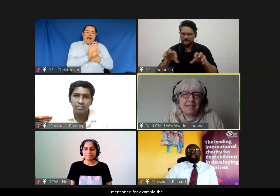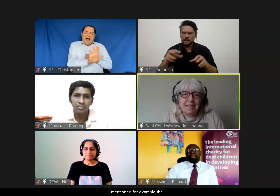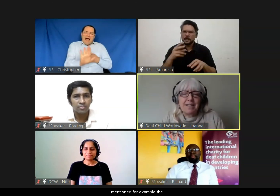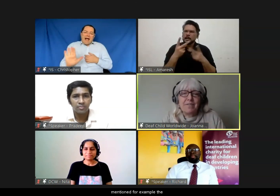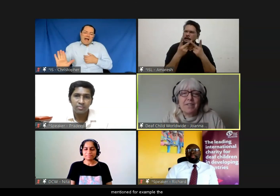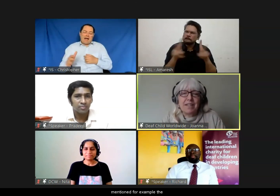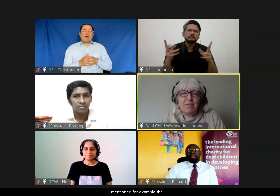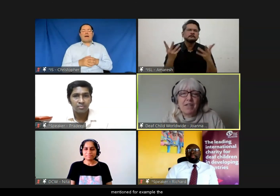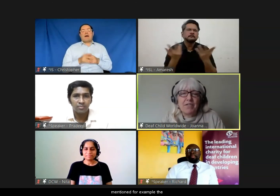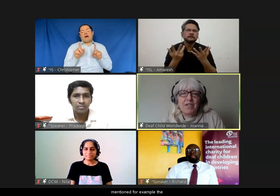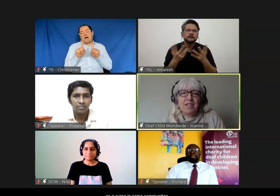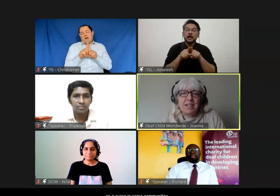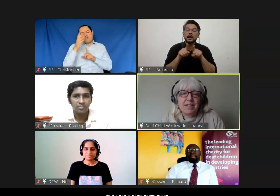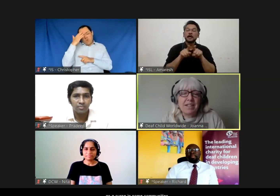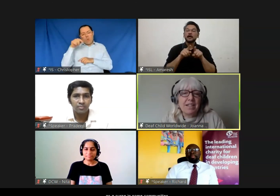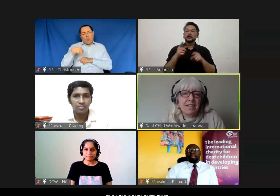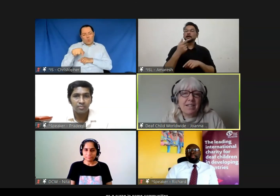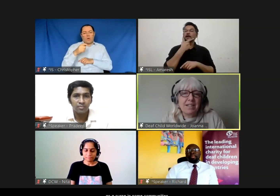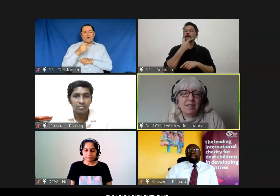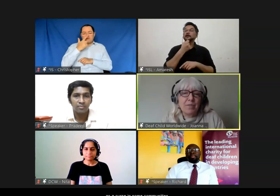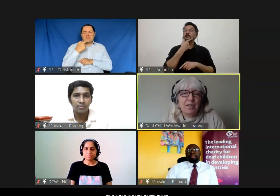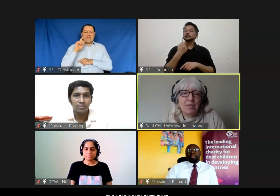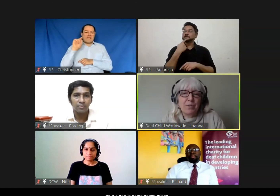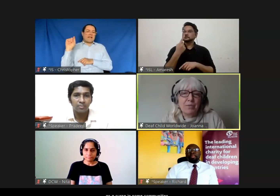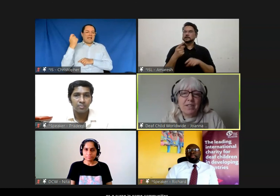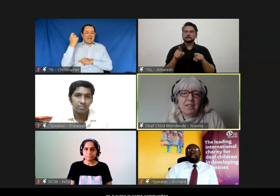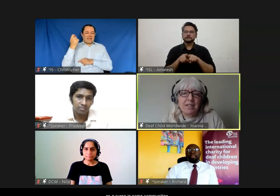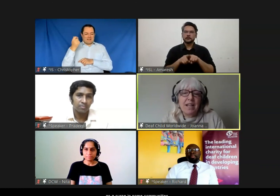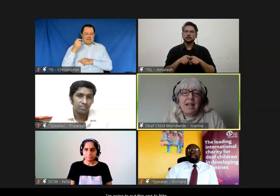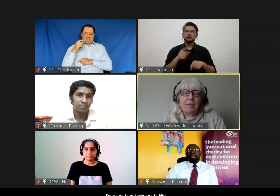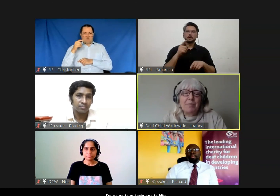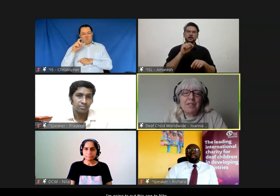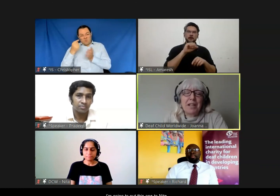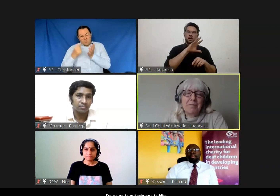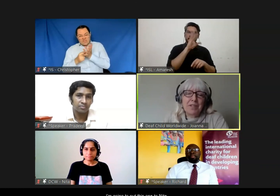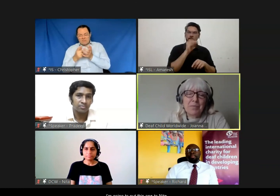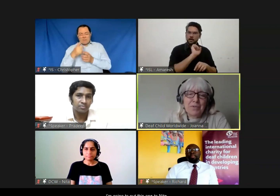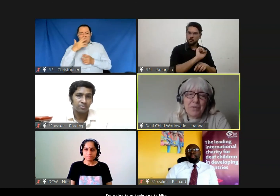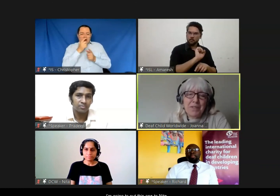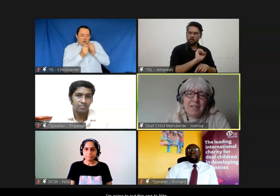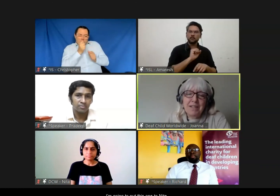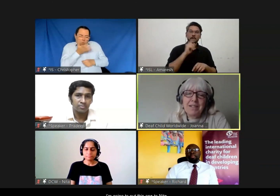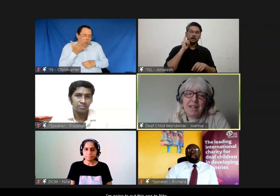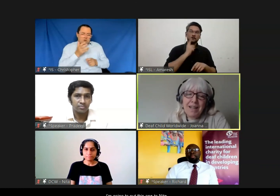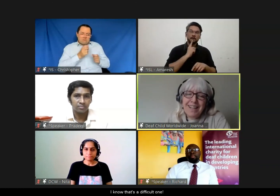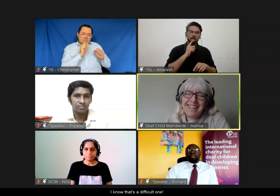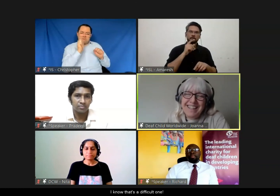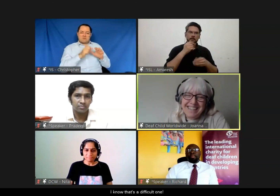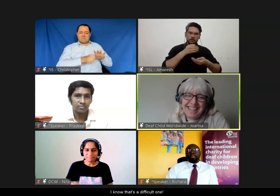the tendency to think of deafness as a curse in some communities. I'm going to put this one to